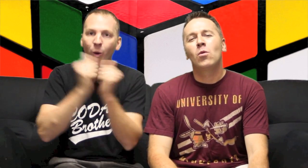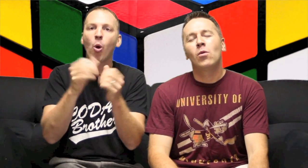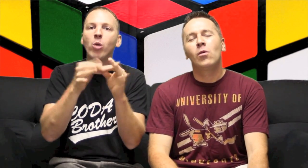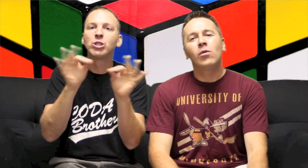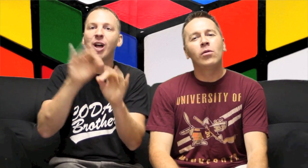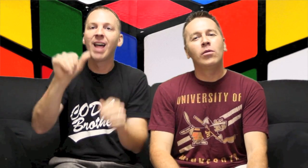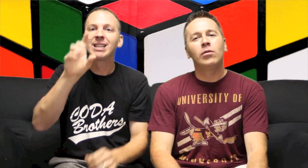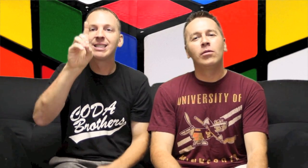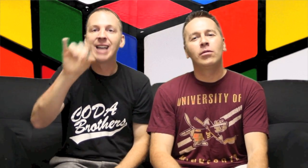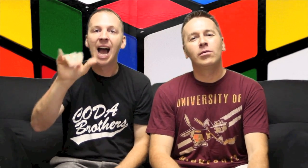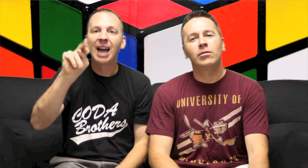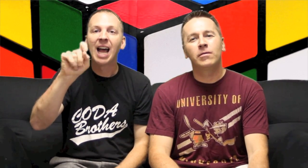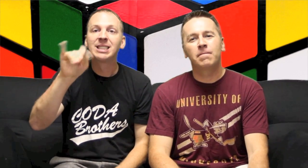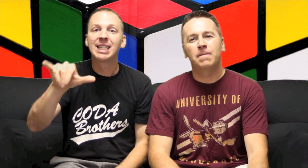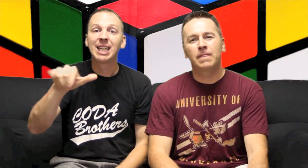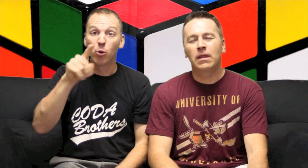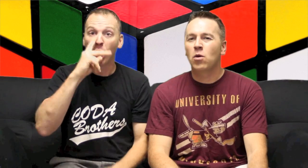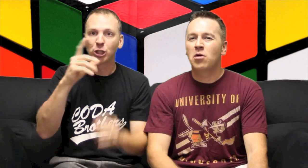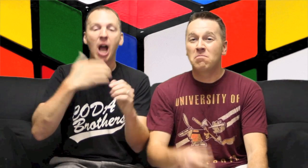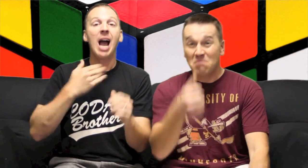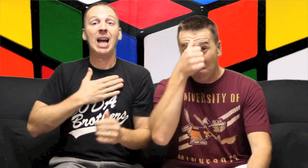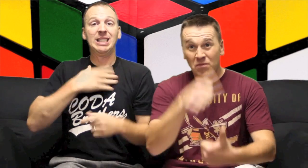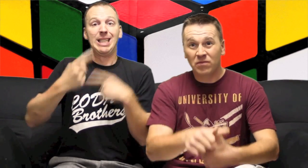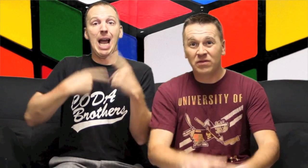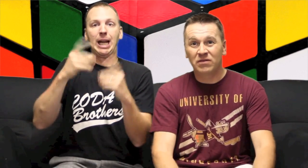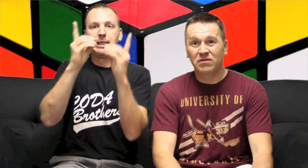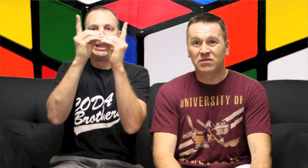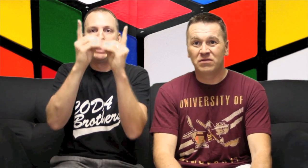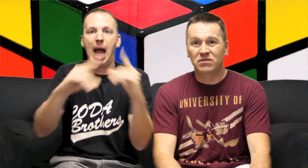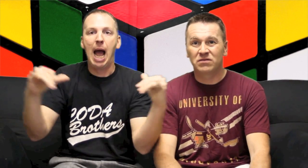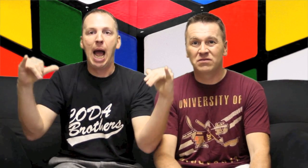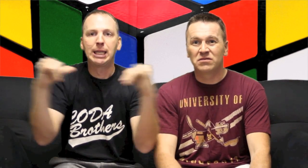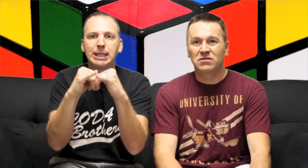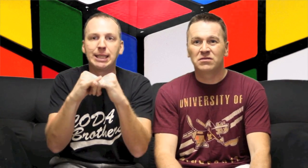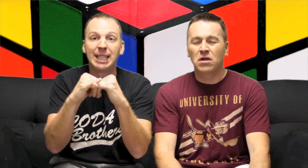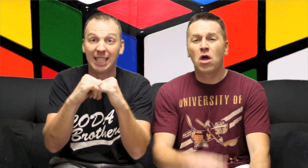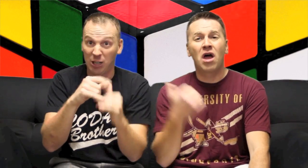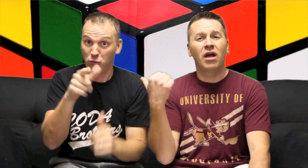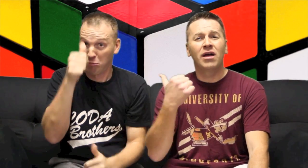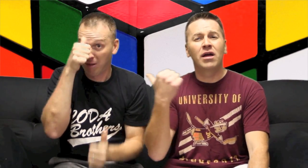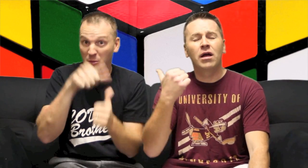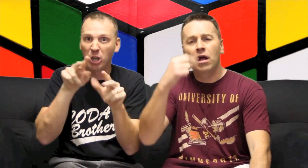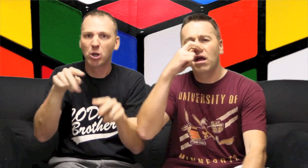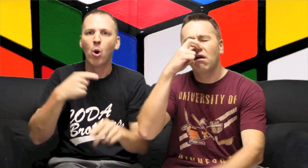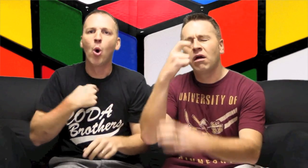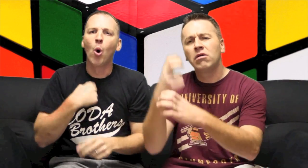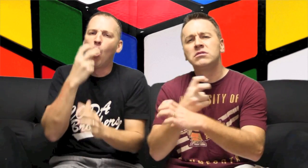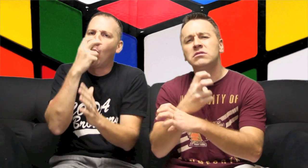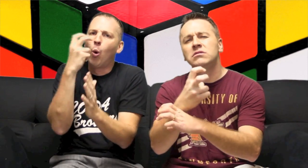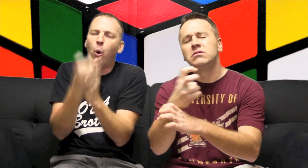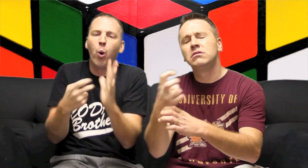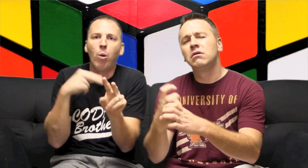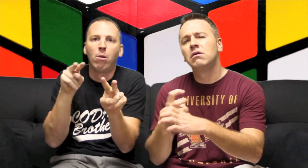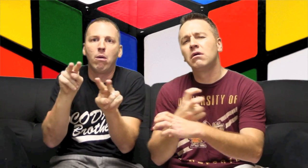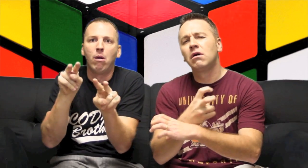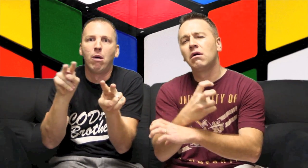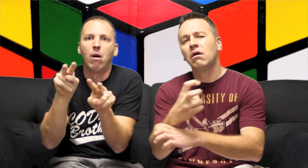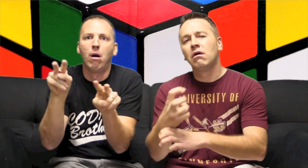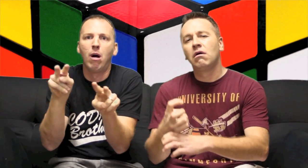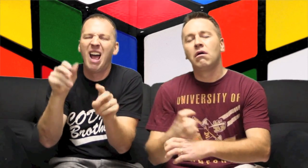show with closed captioning. That was Dynasty in the 80s. Do you remember Dynasty? Remember our sign was Dynasty. Yeah, like I this. remember. Do you remember that? You were so in love with that show, I Ben. loved it.